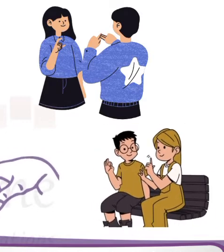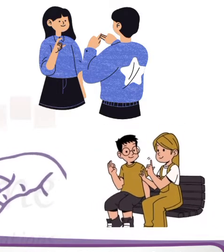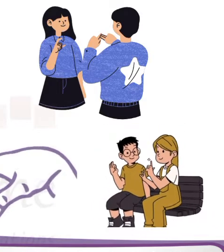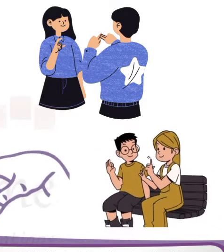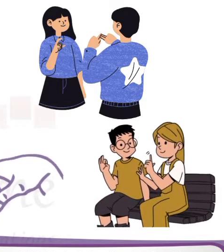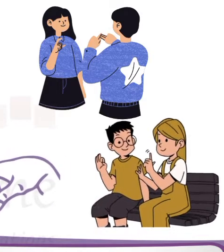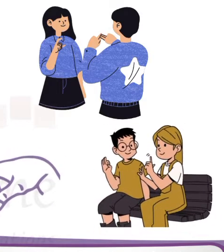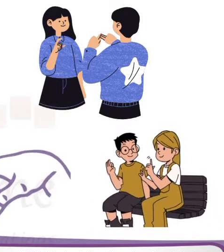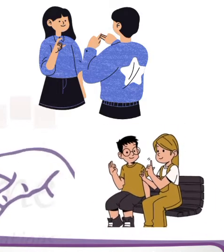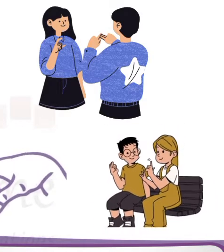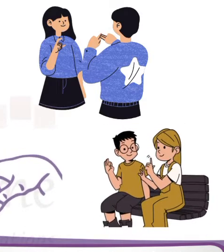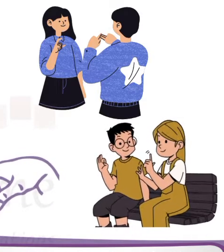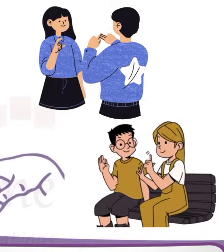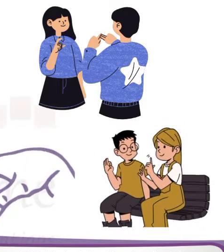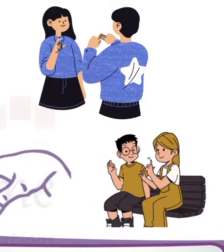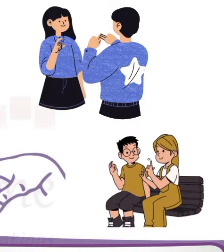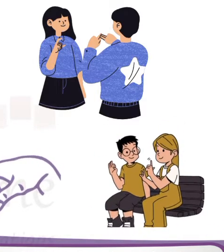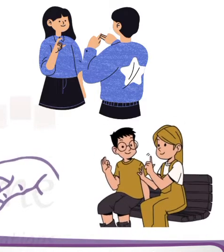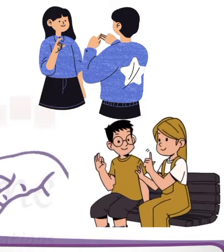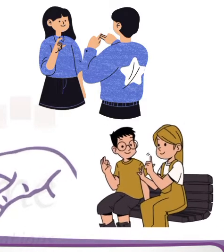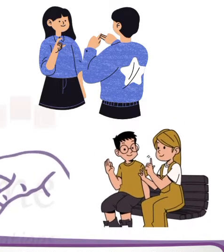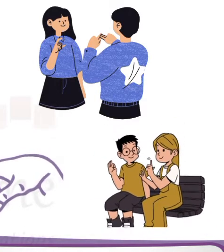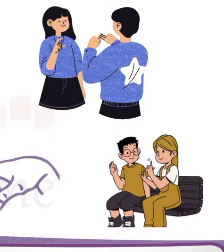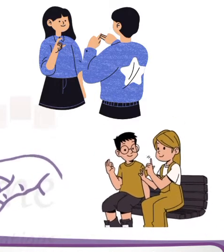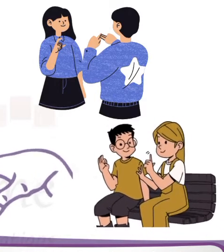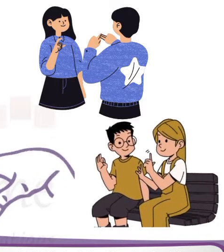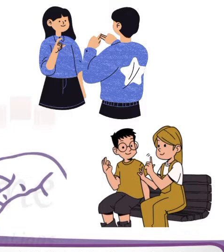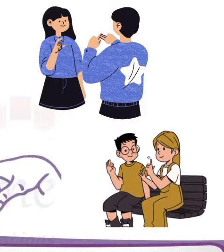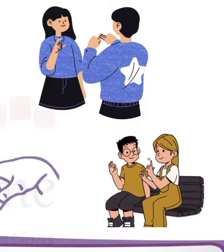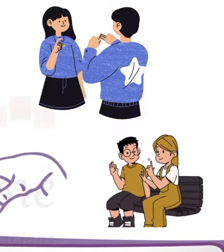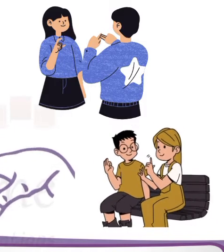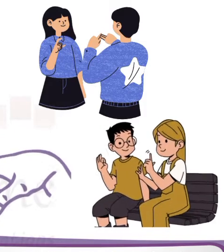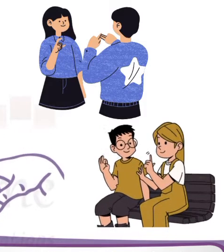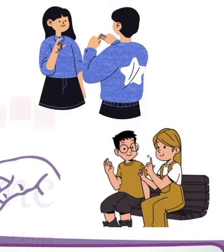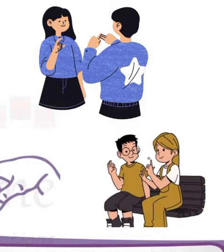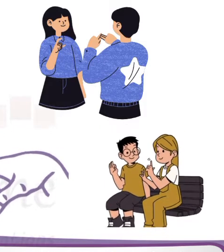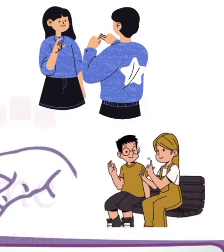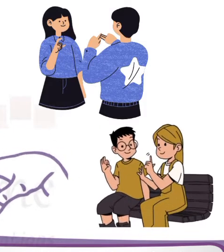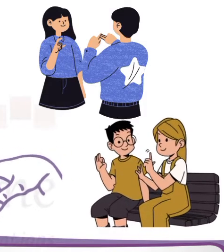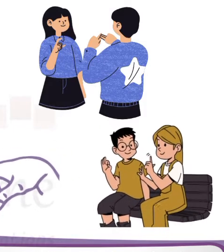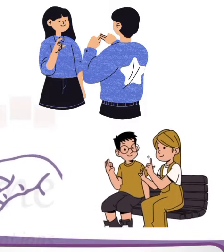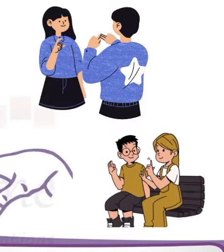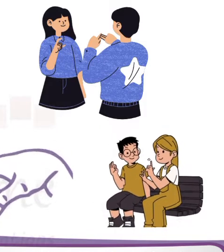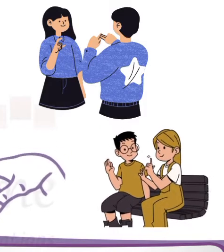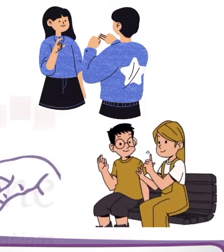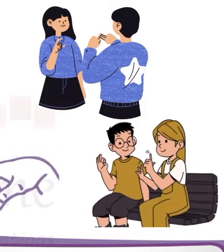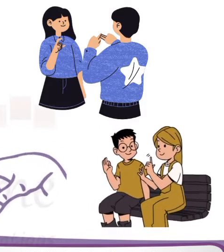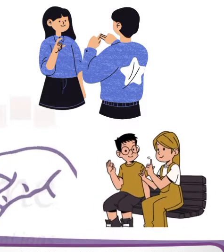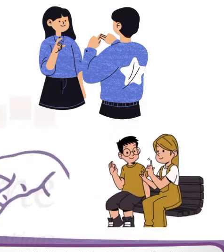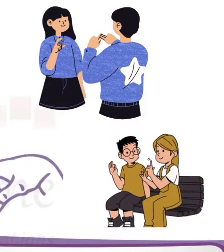side. To sign P, put your thumb in between your first two fingers and then bend your wrist towards the ground. Remember, this is all done in one